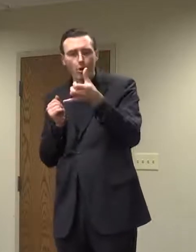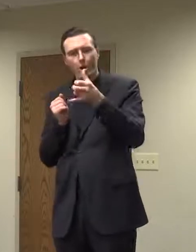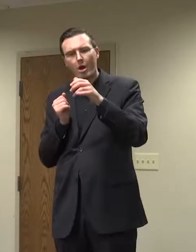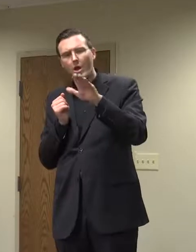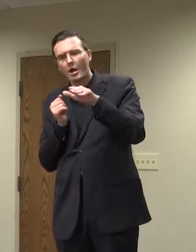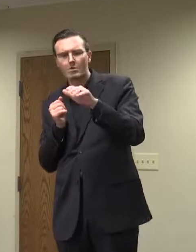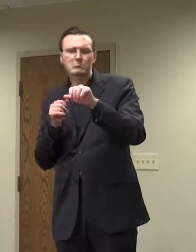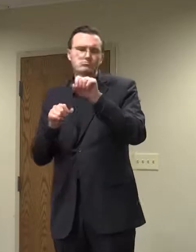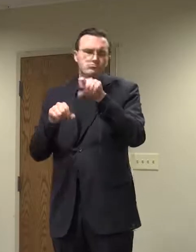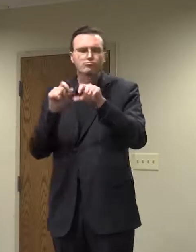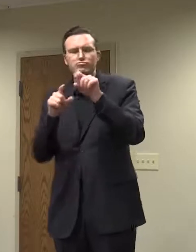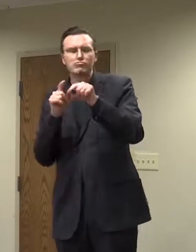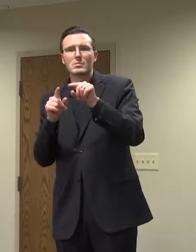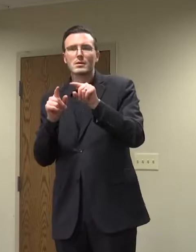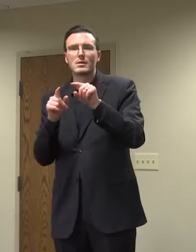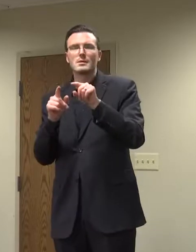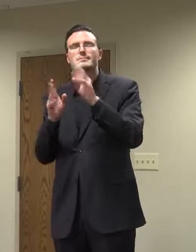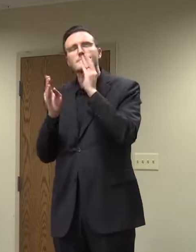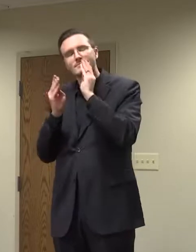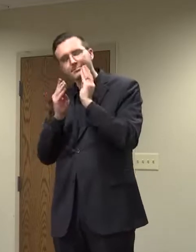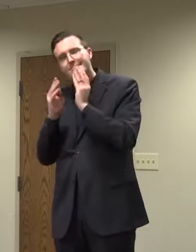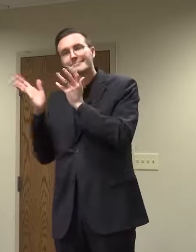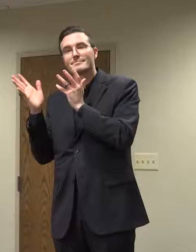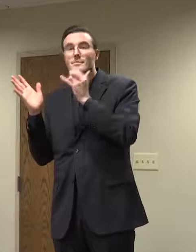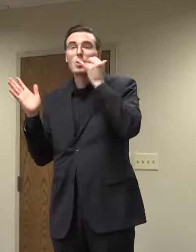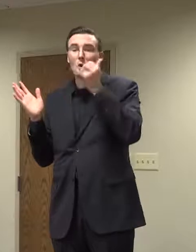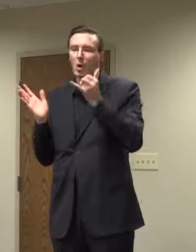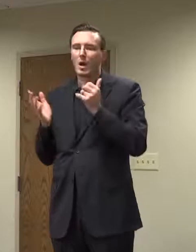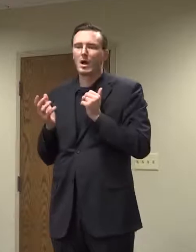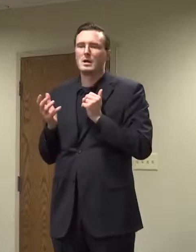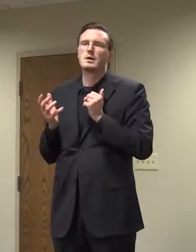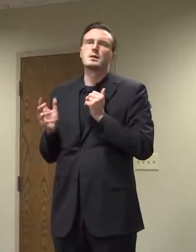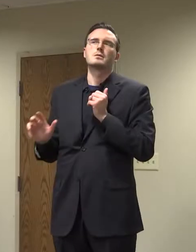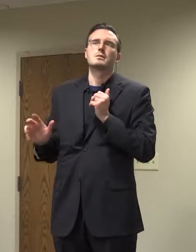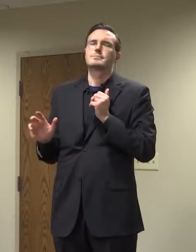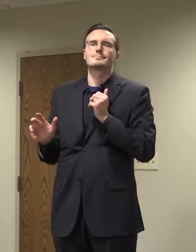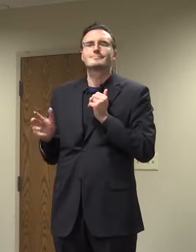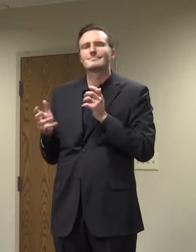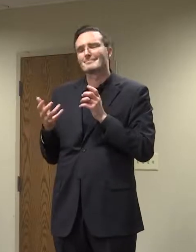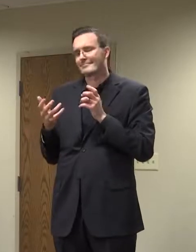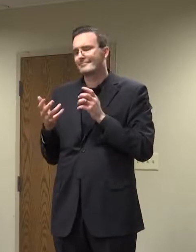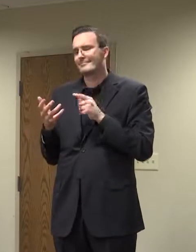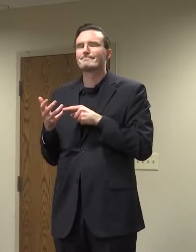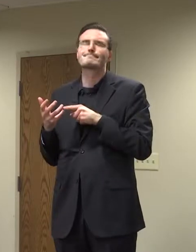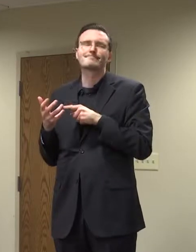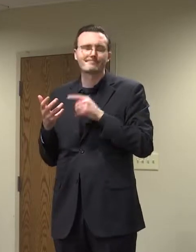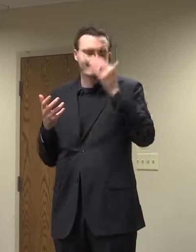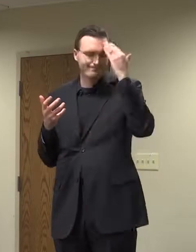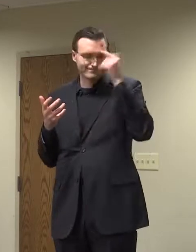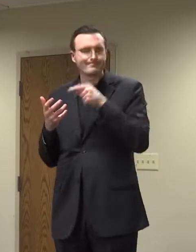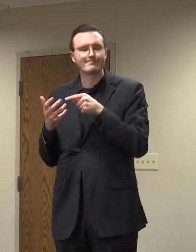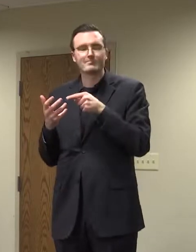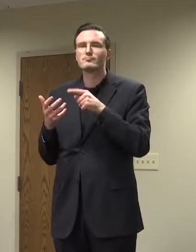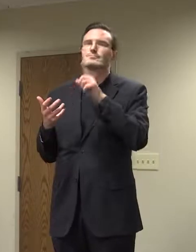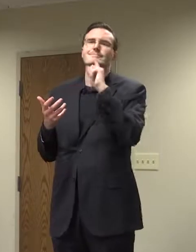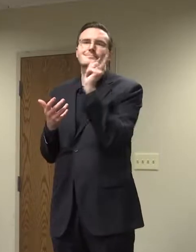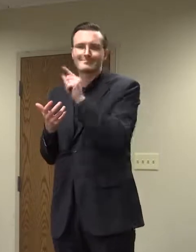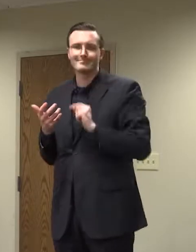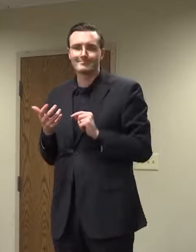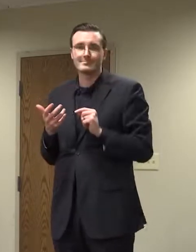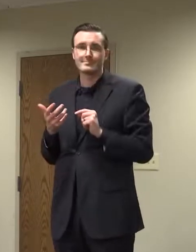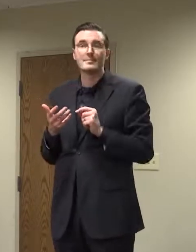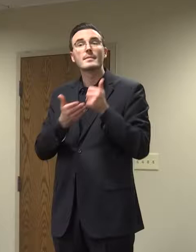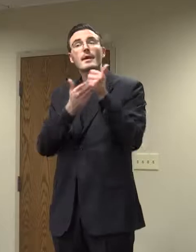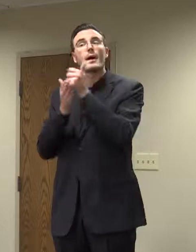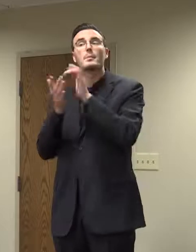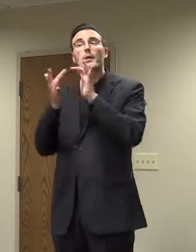your phone when the health department calls. This is all for contact tracing. This is absolutely critical so that we